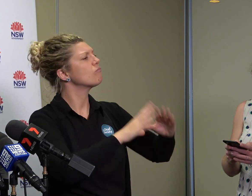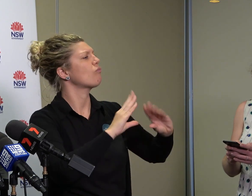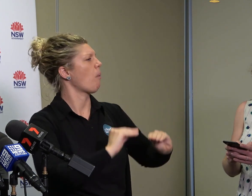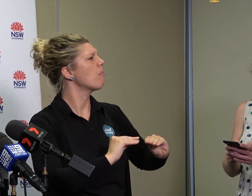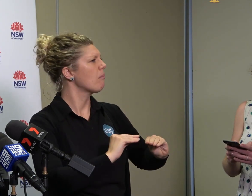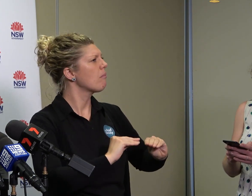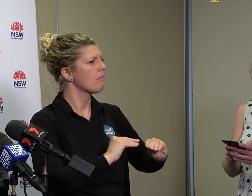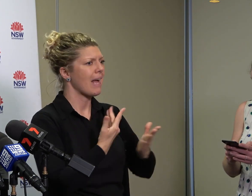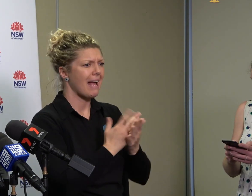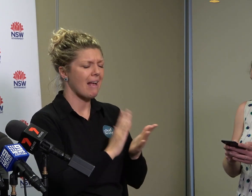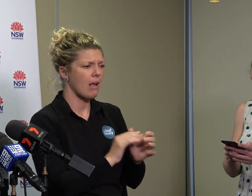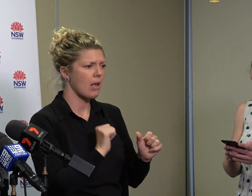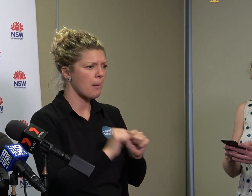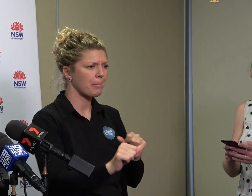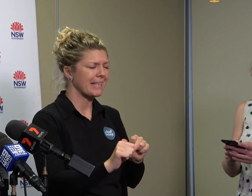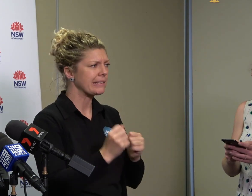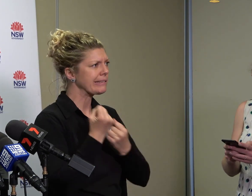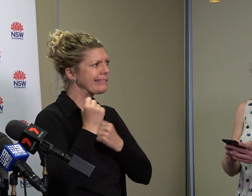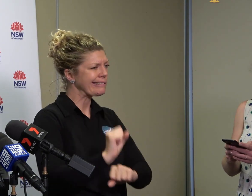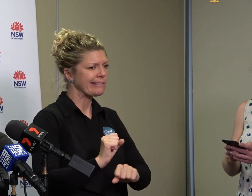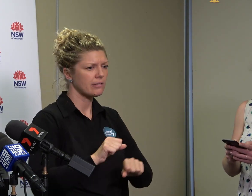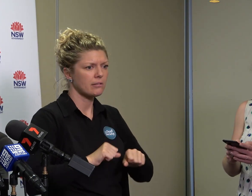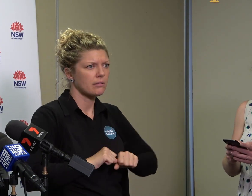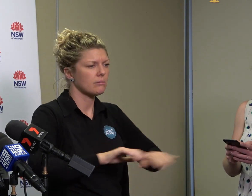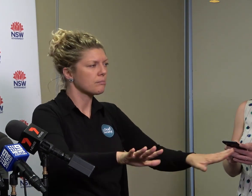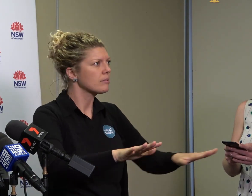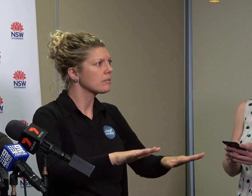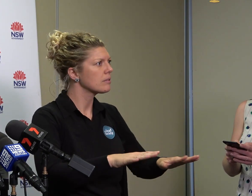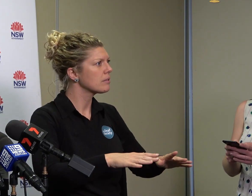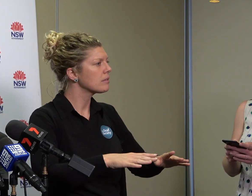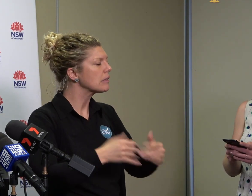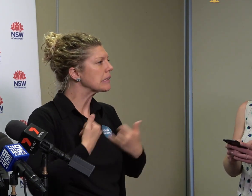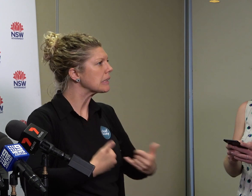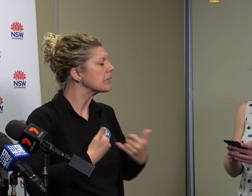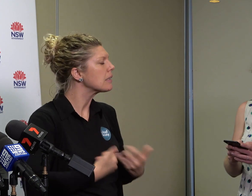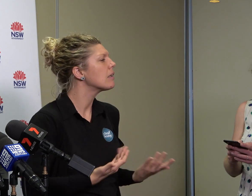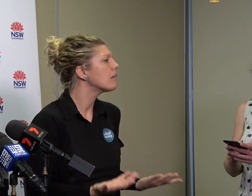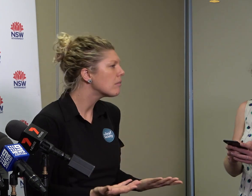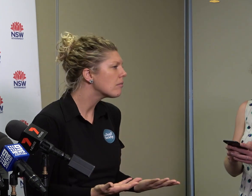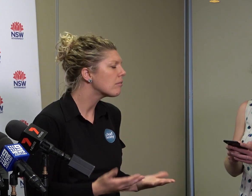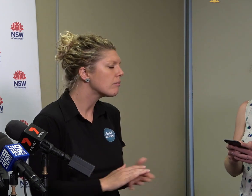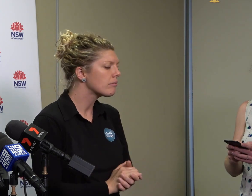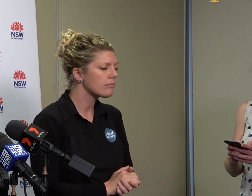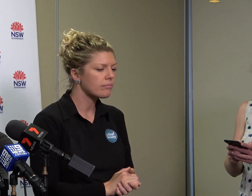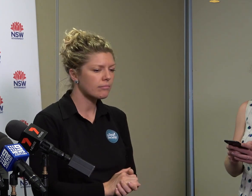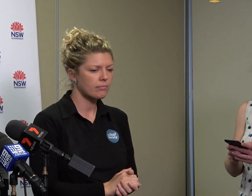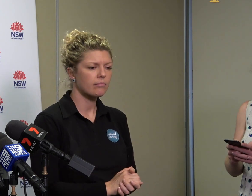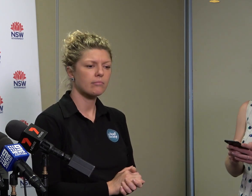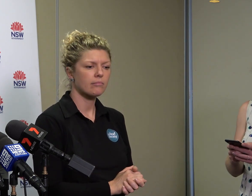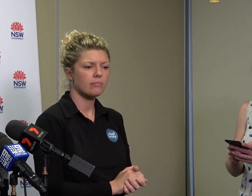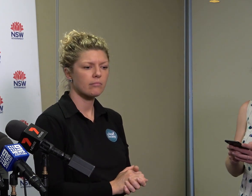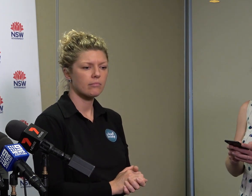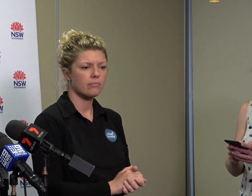it would best to try and avoid passing on the virus. So The Federal